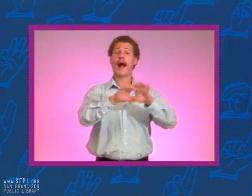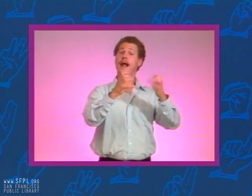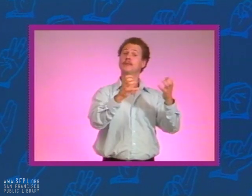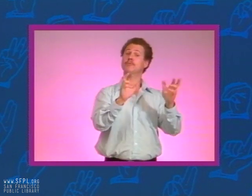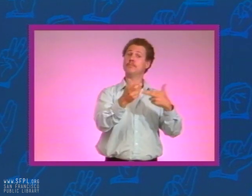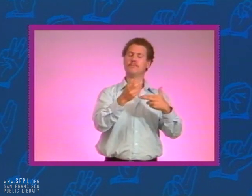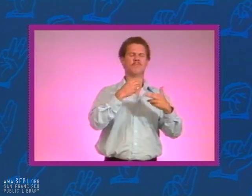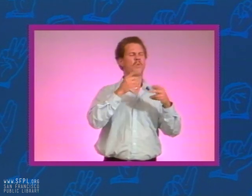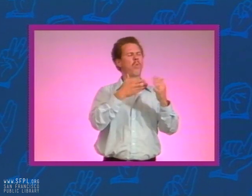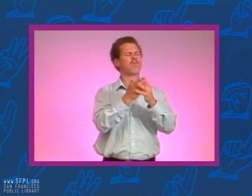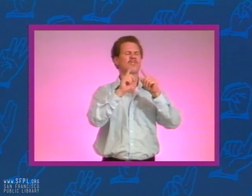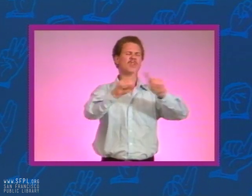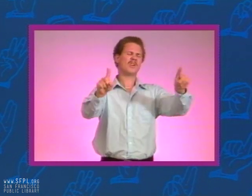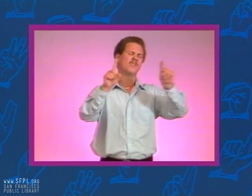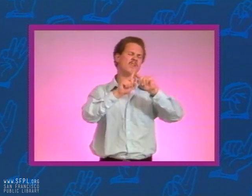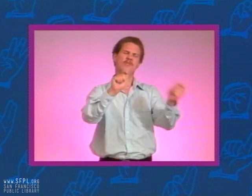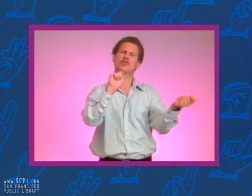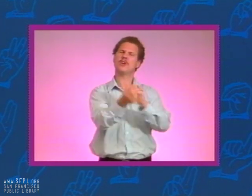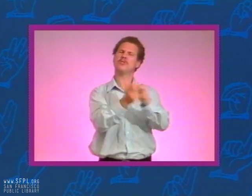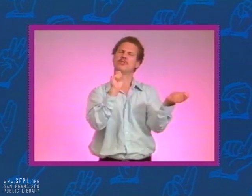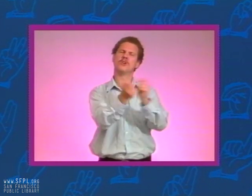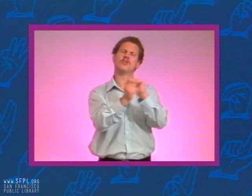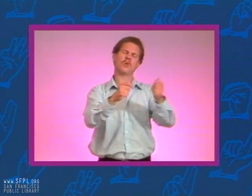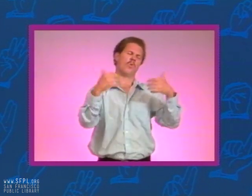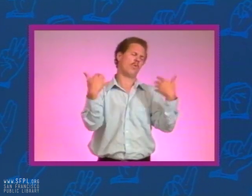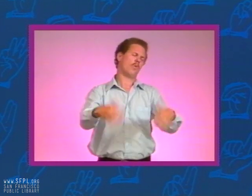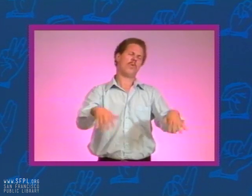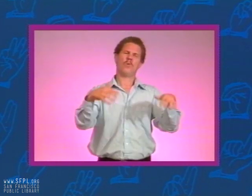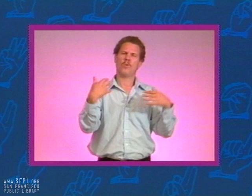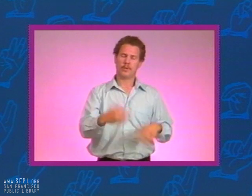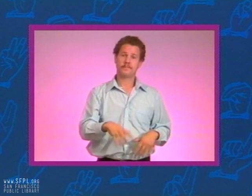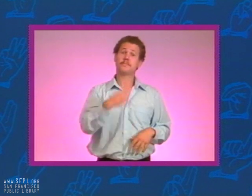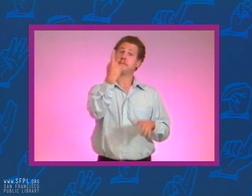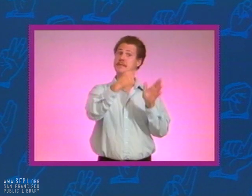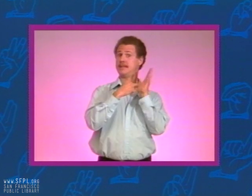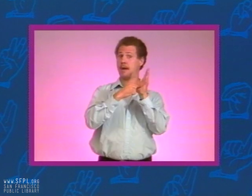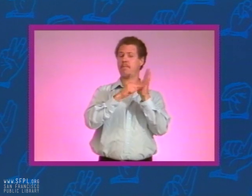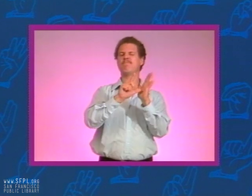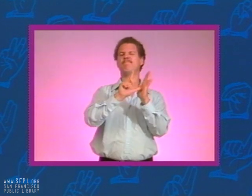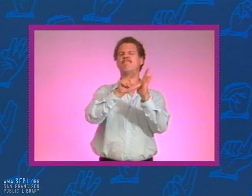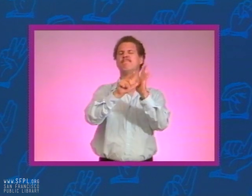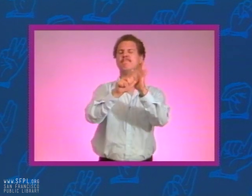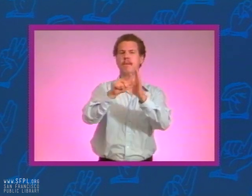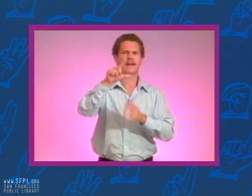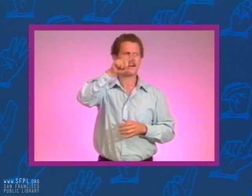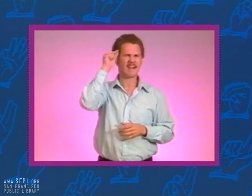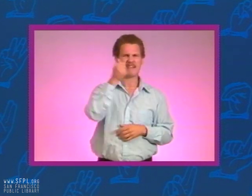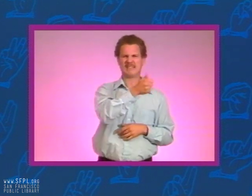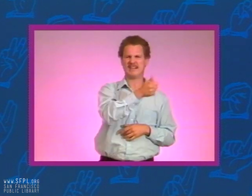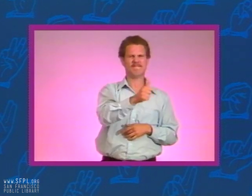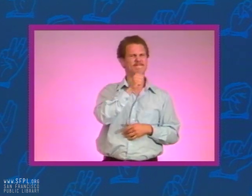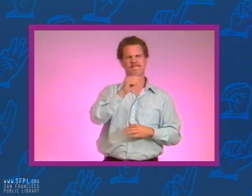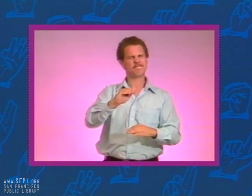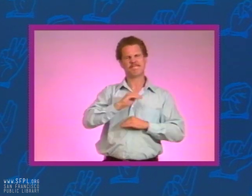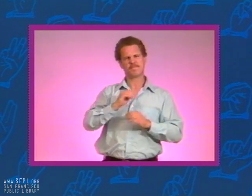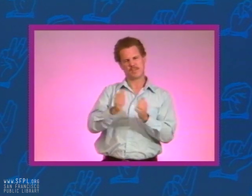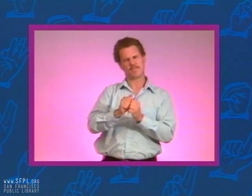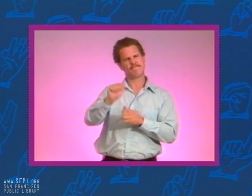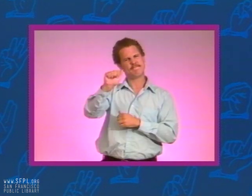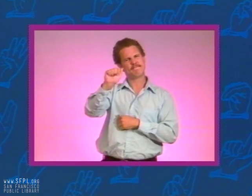outside the classroom still exists. For instruction, many different systems were created and introduced. For